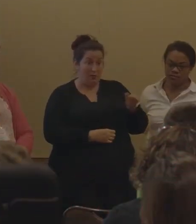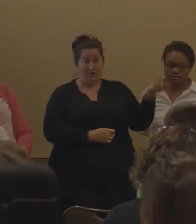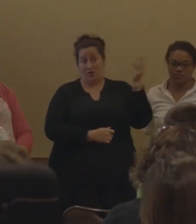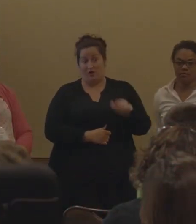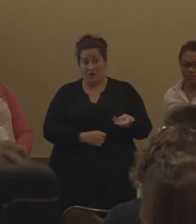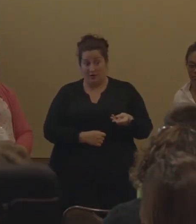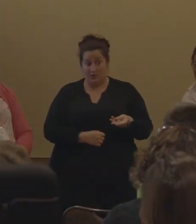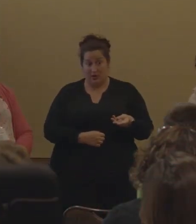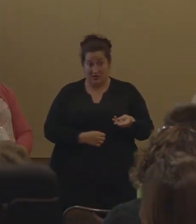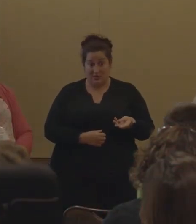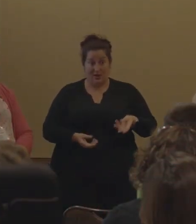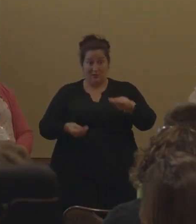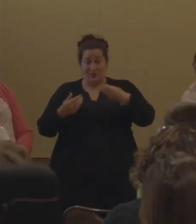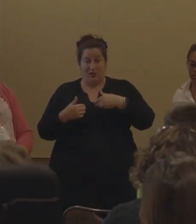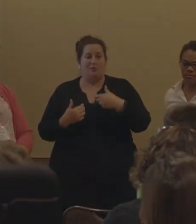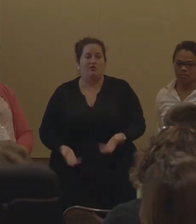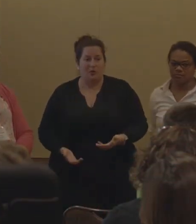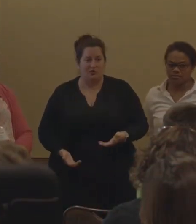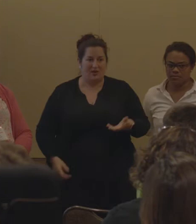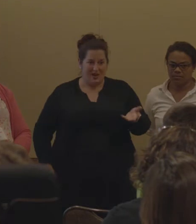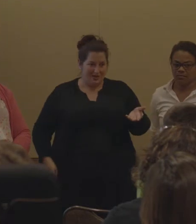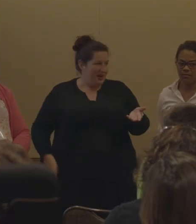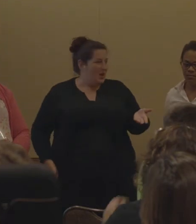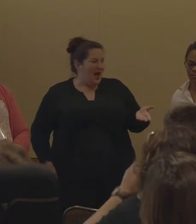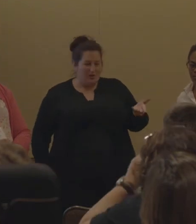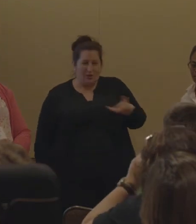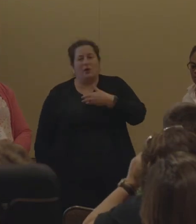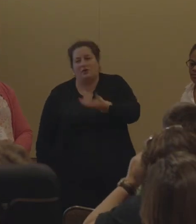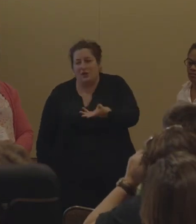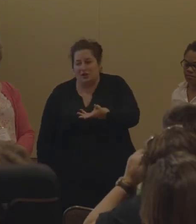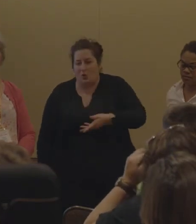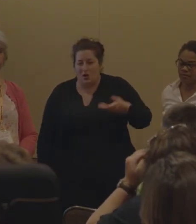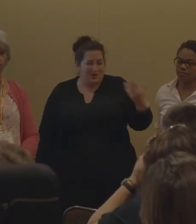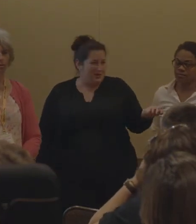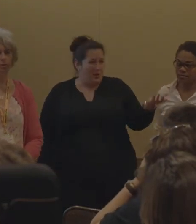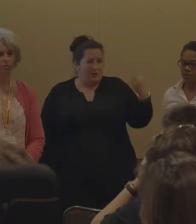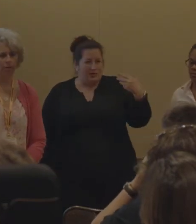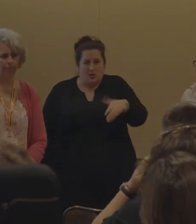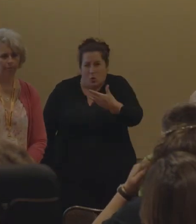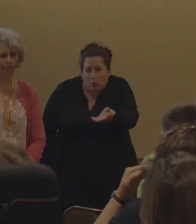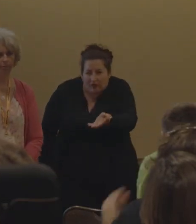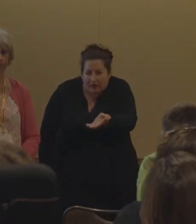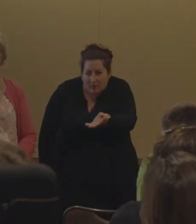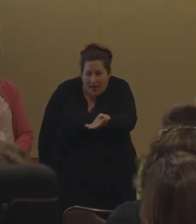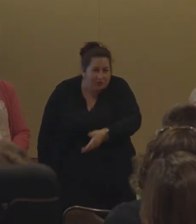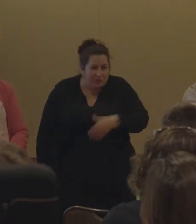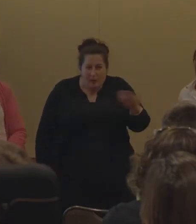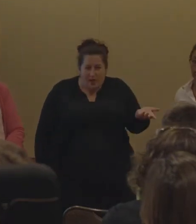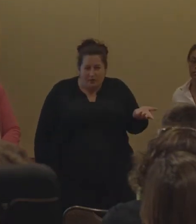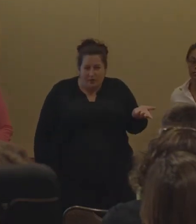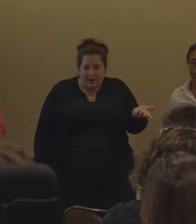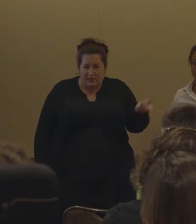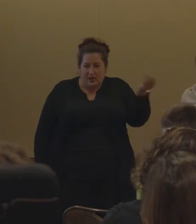and available before our VR counselor gets it, before we can move forward. So again, I feel like we're getting ignored. Is that normal for everyone else